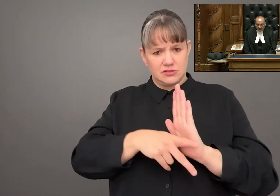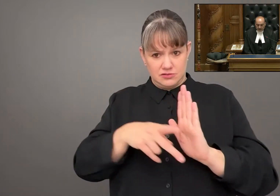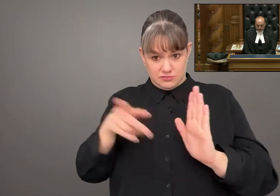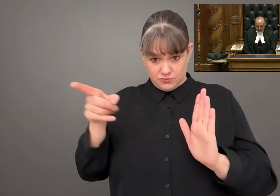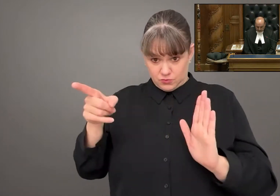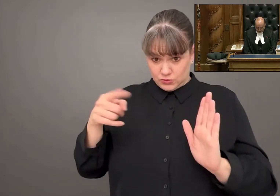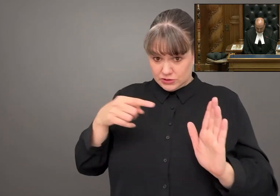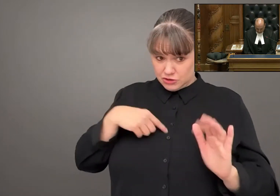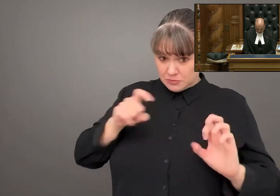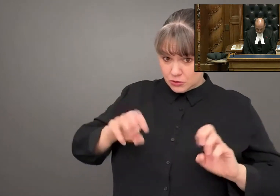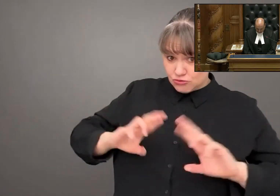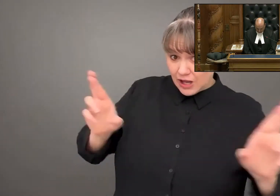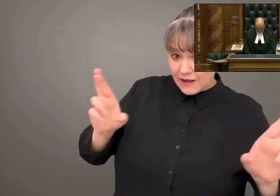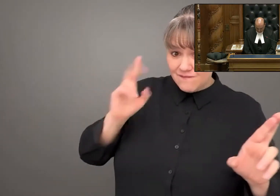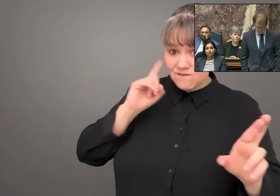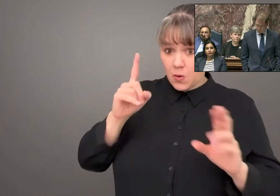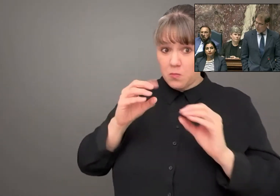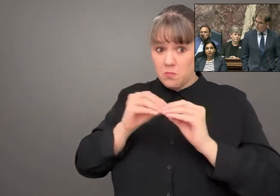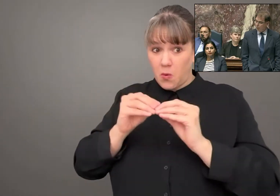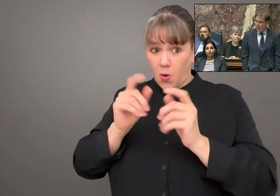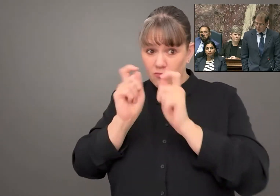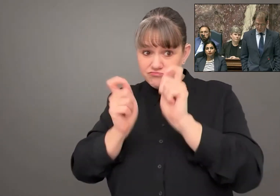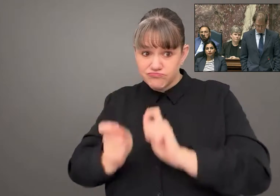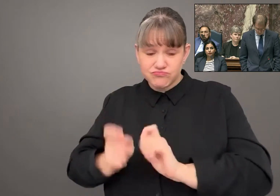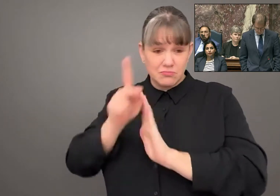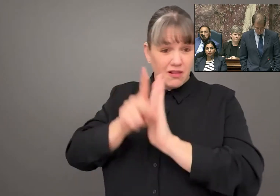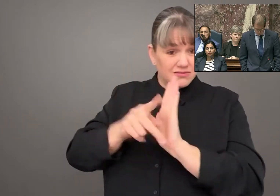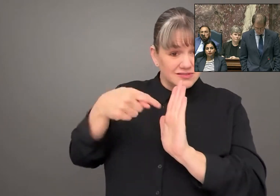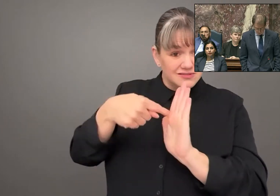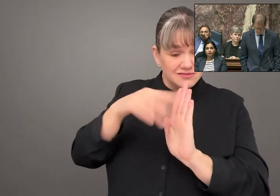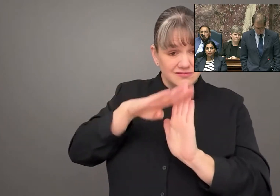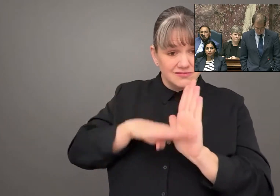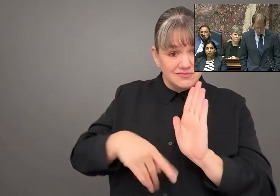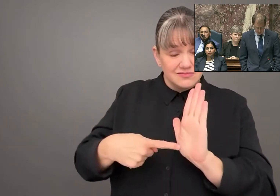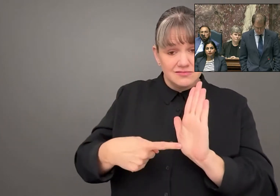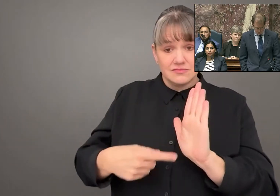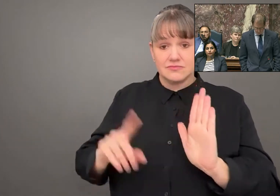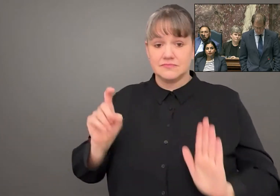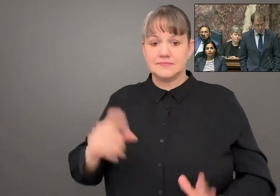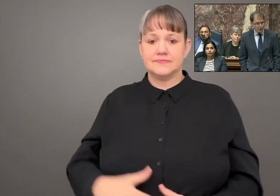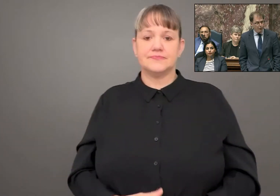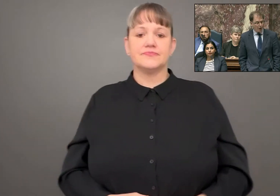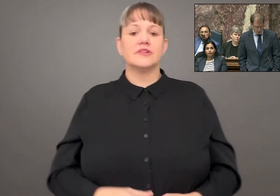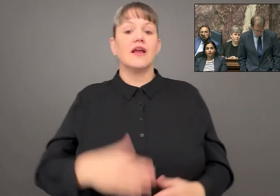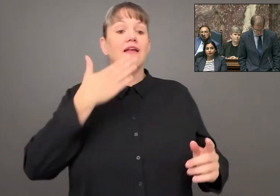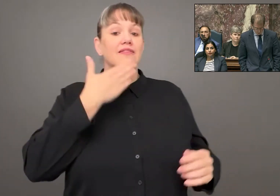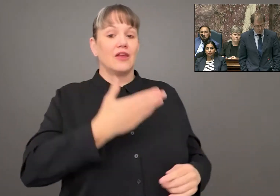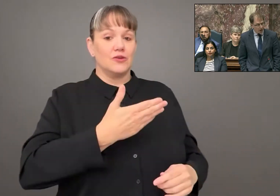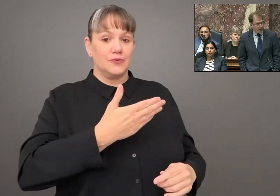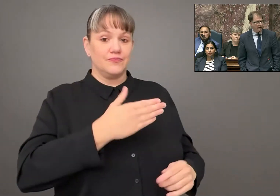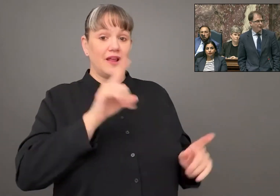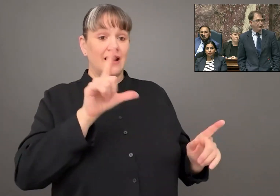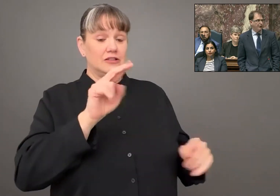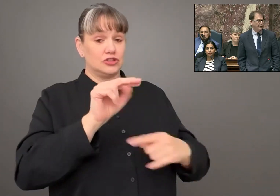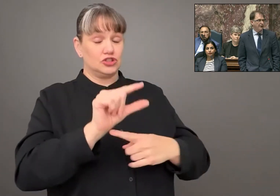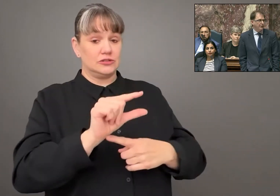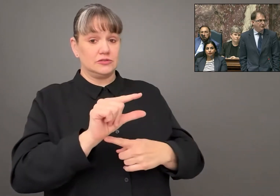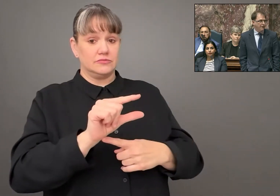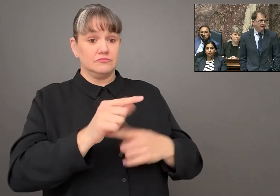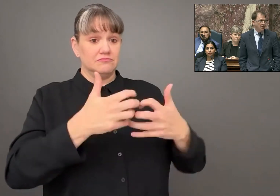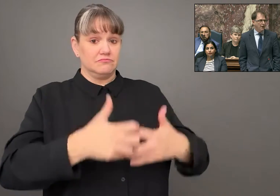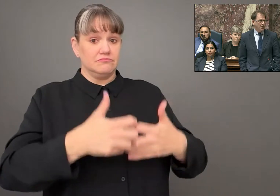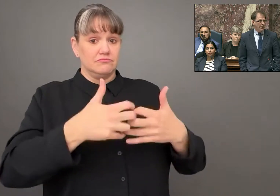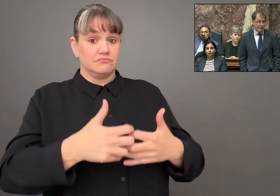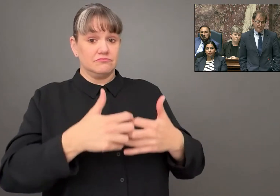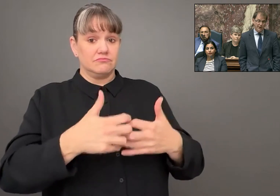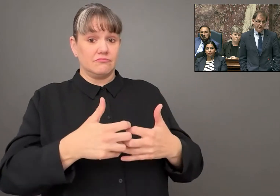Minister. Thank you, Honourable Speaker. LNG facilities must provide a credible net zero plan and reduce all non-electricity